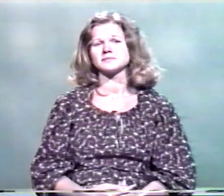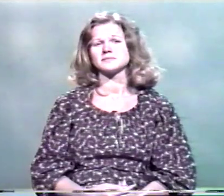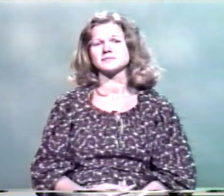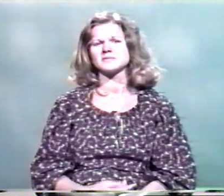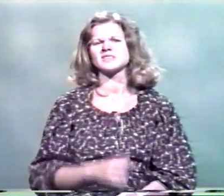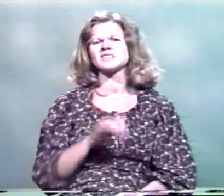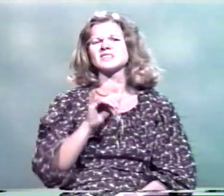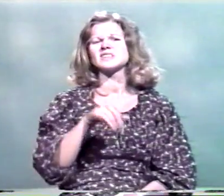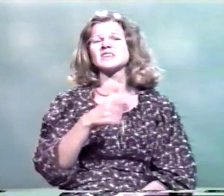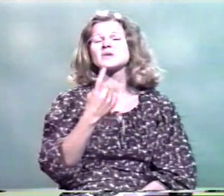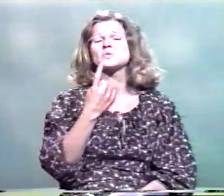map.